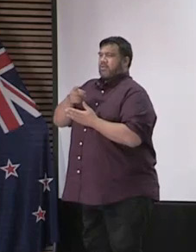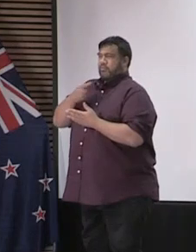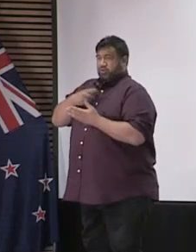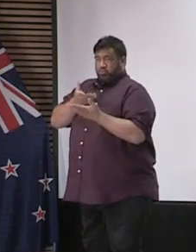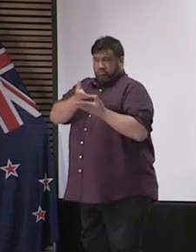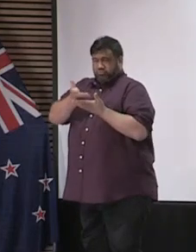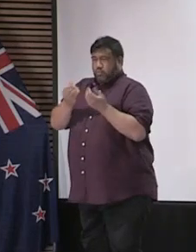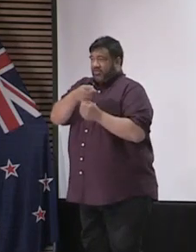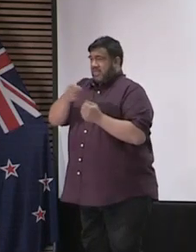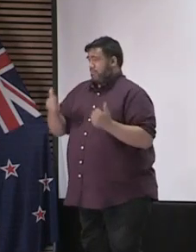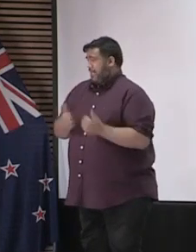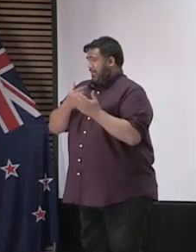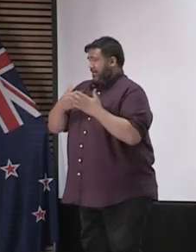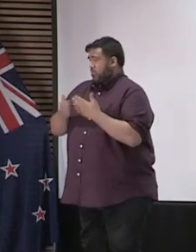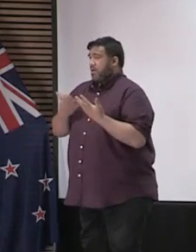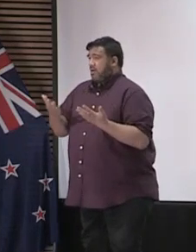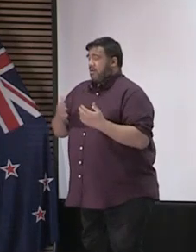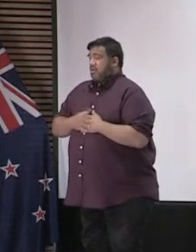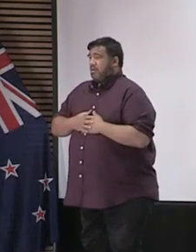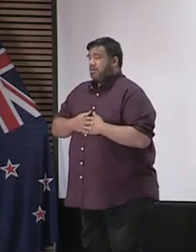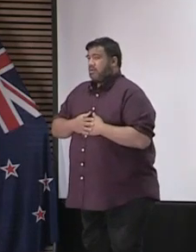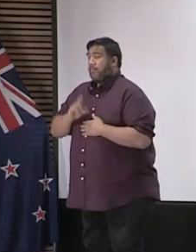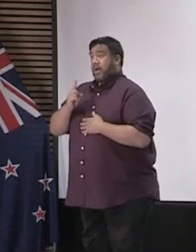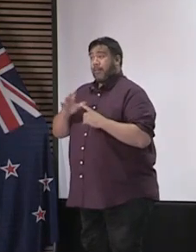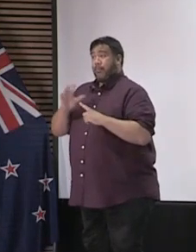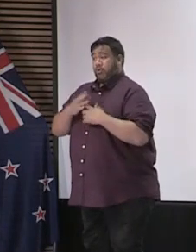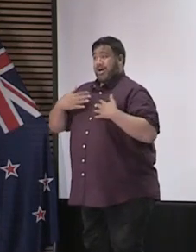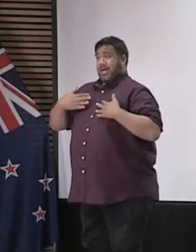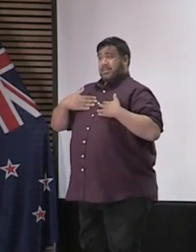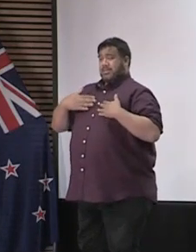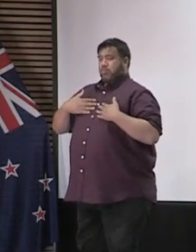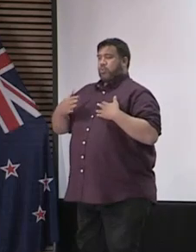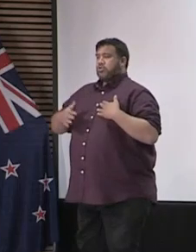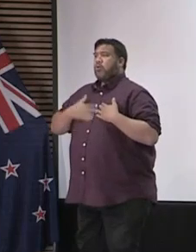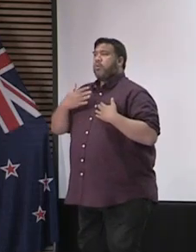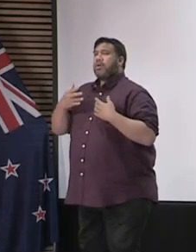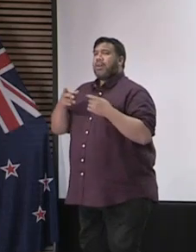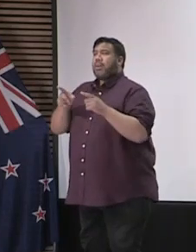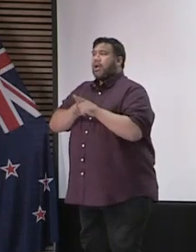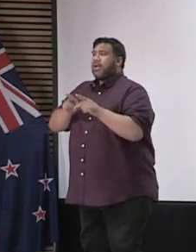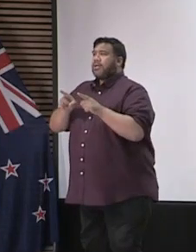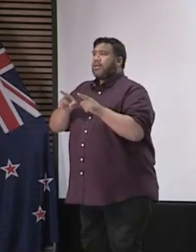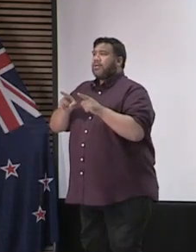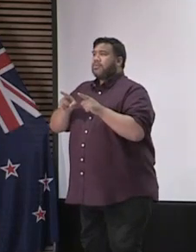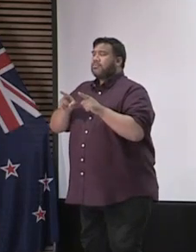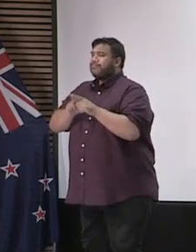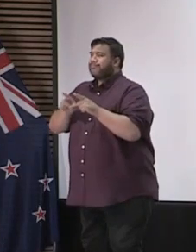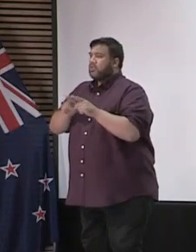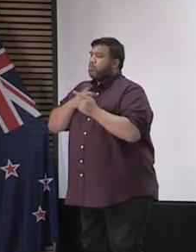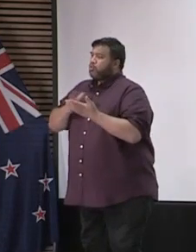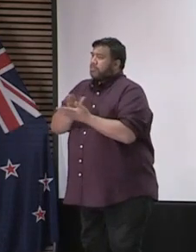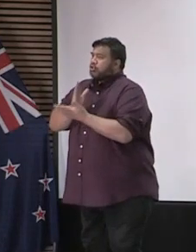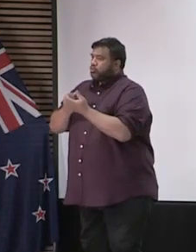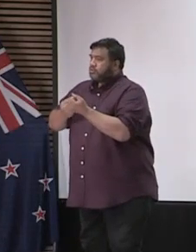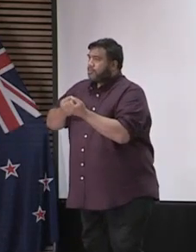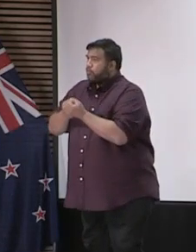necessary for us again. Not to create a false environment where some of the new realities don't exist, but to ensure that we